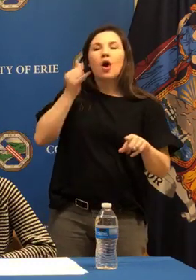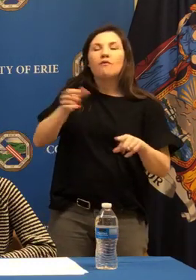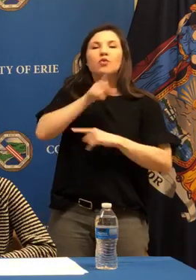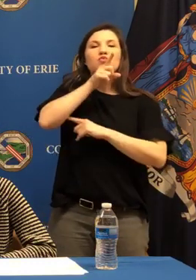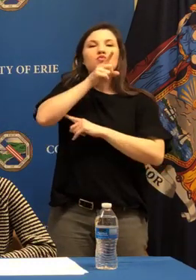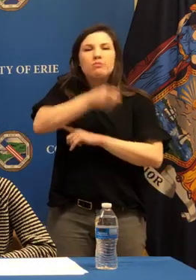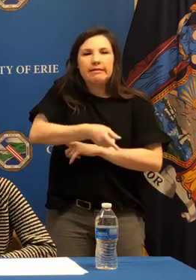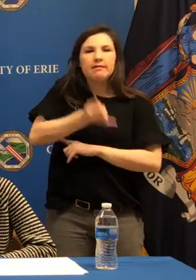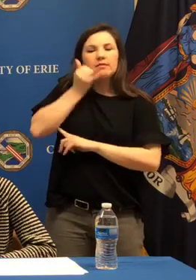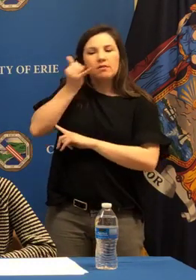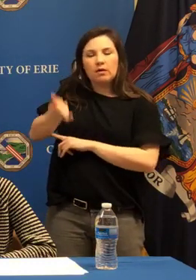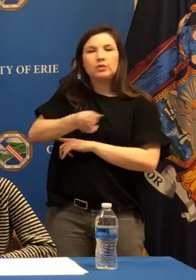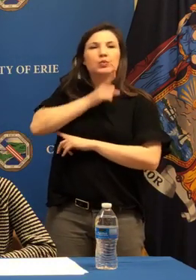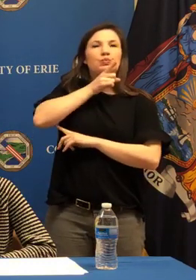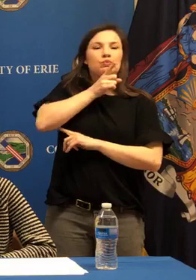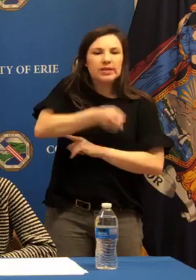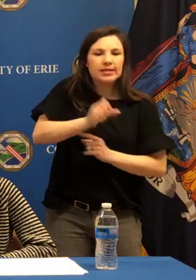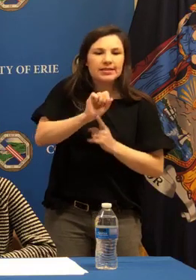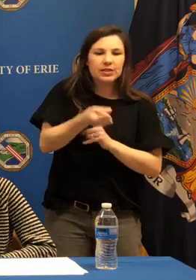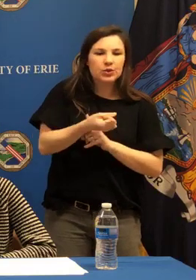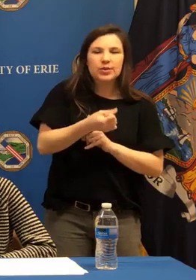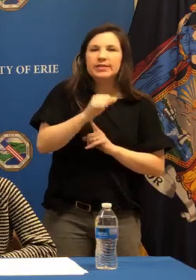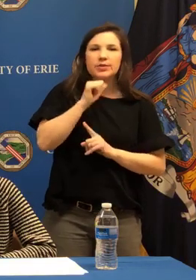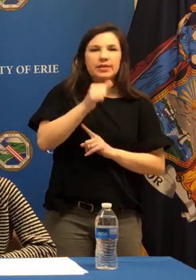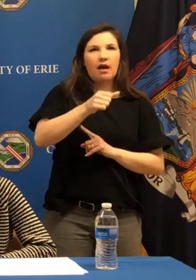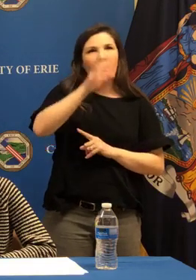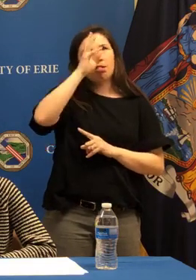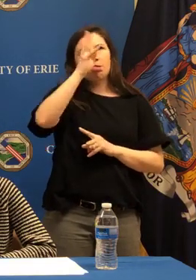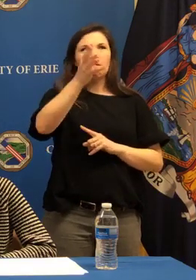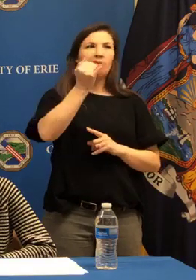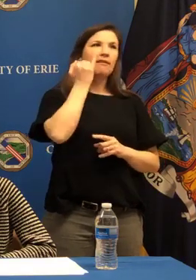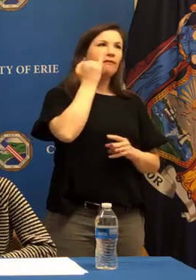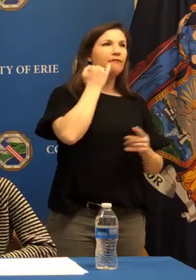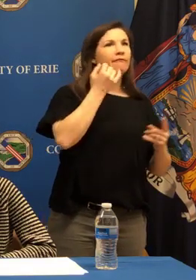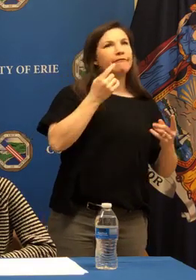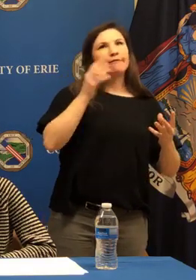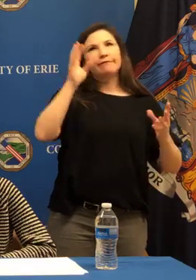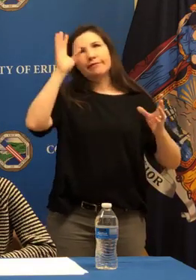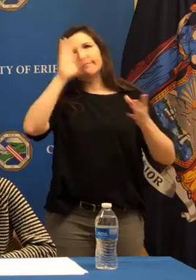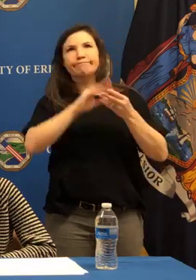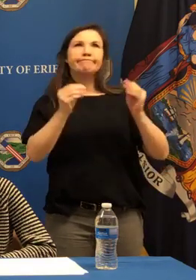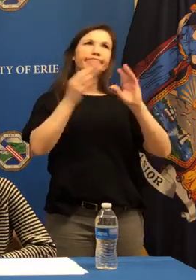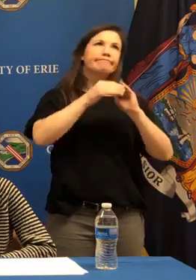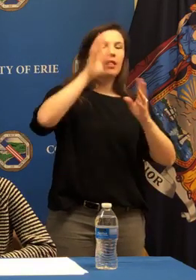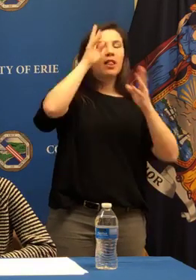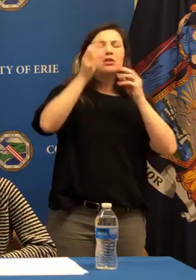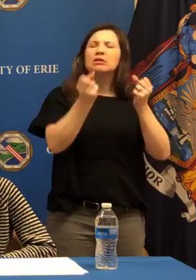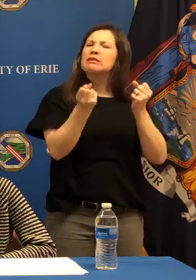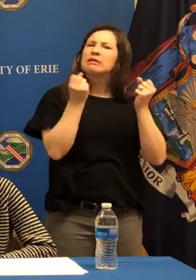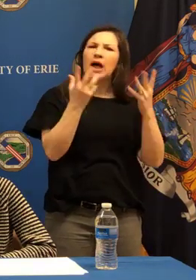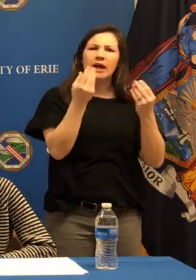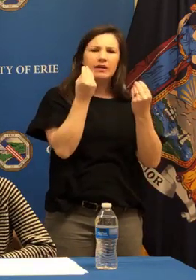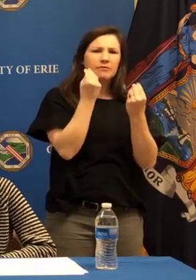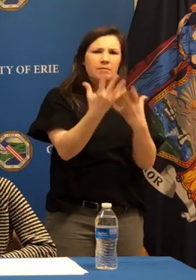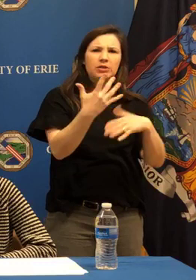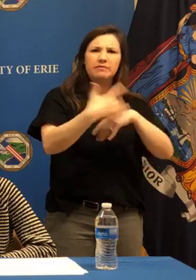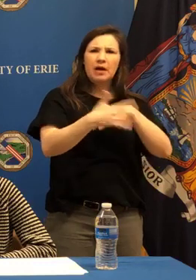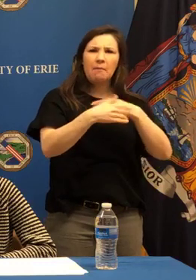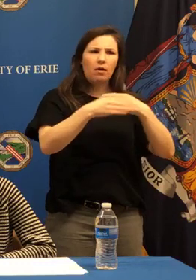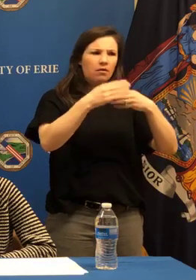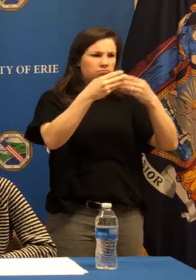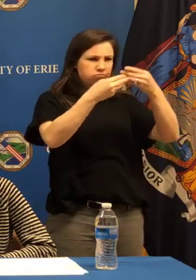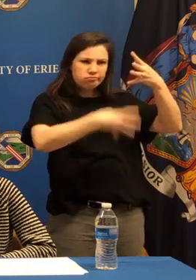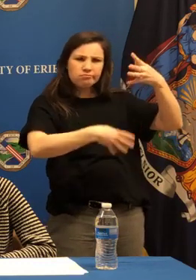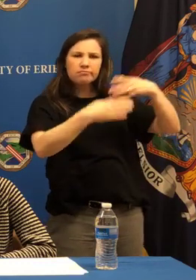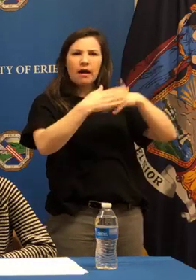calls and real situations today. It's not for hypotheticals. There's lots of information that you can get online from various resources, including